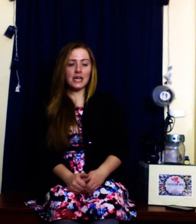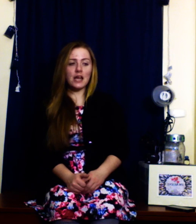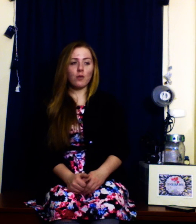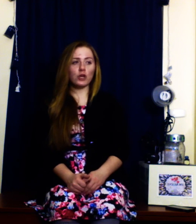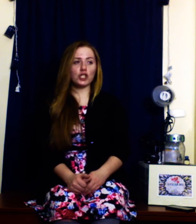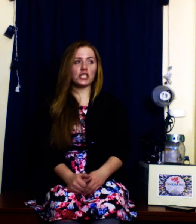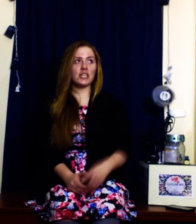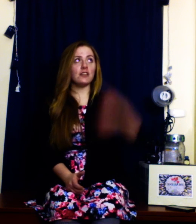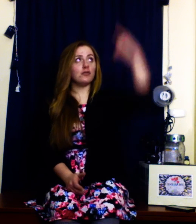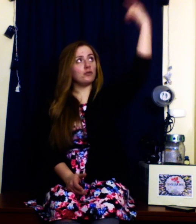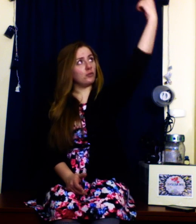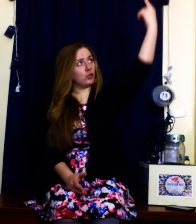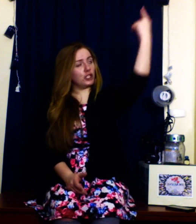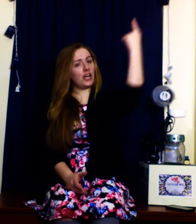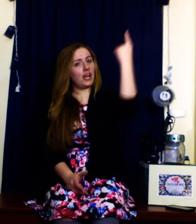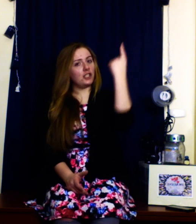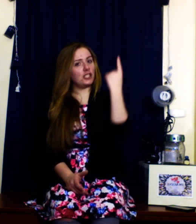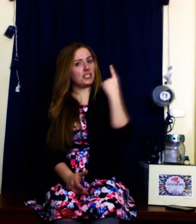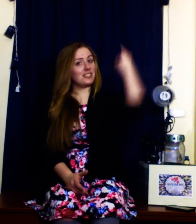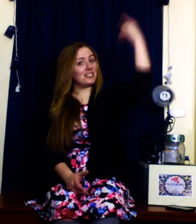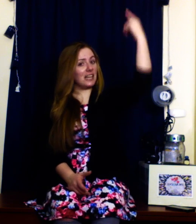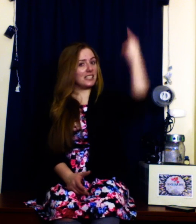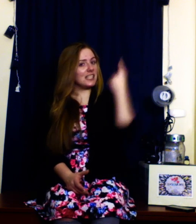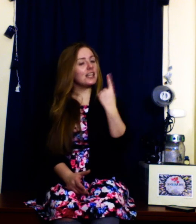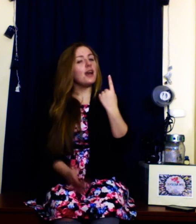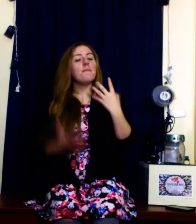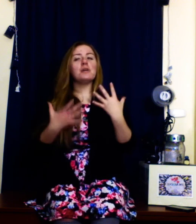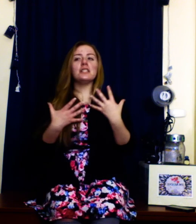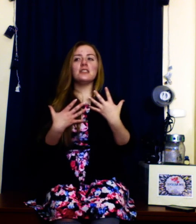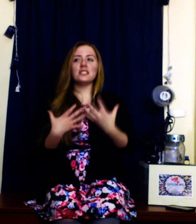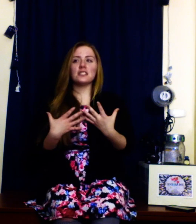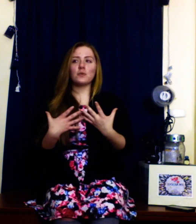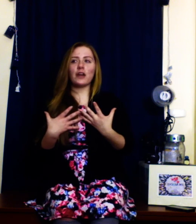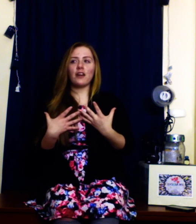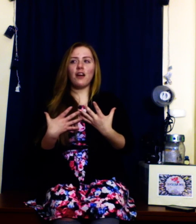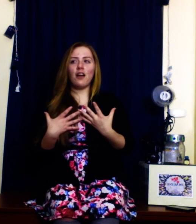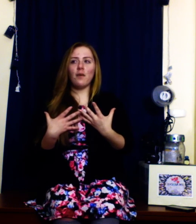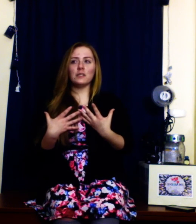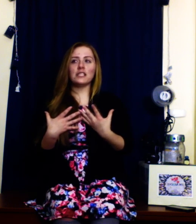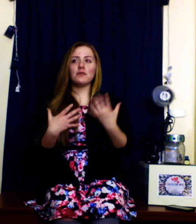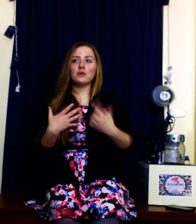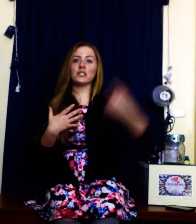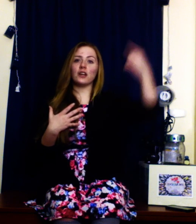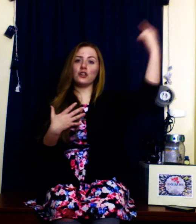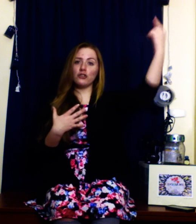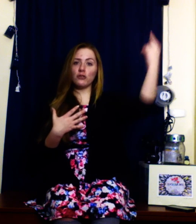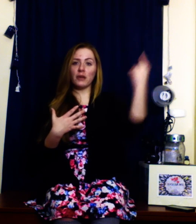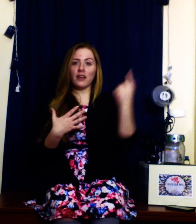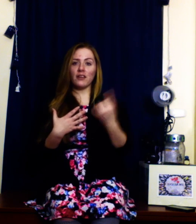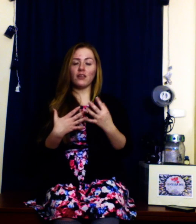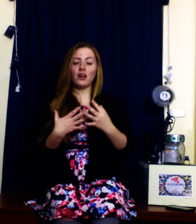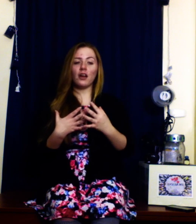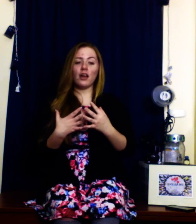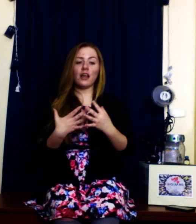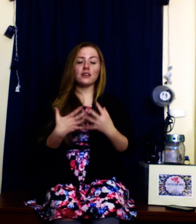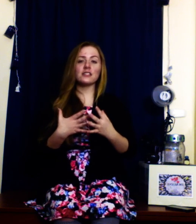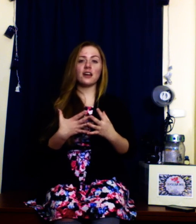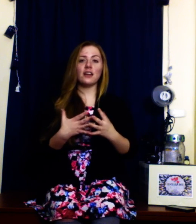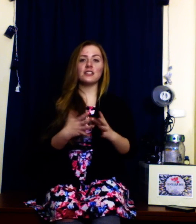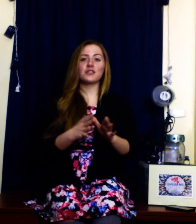where she had Jesus descending. But this is where, instead of using a human, Ilsa is